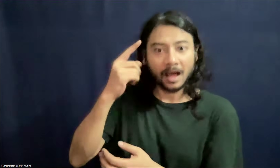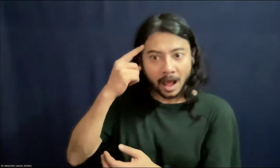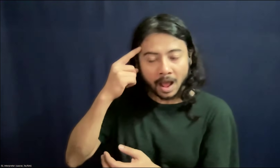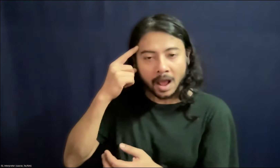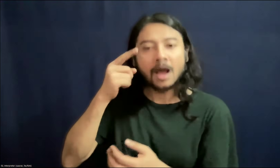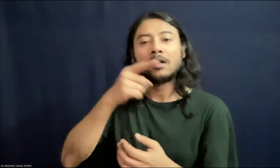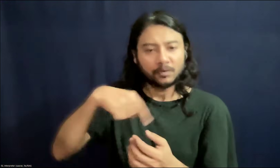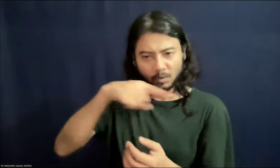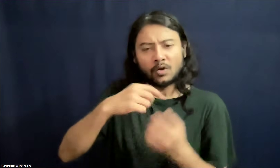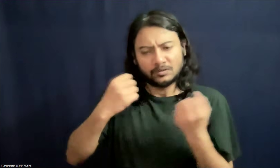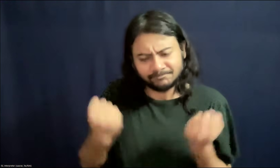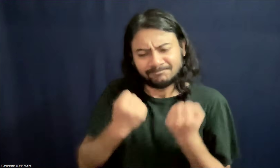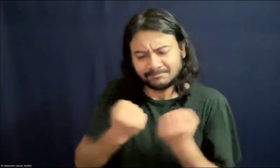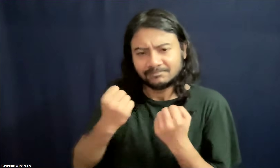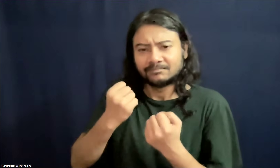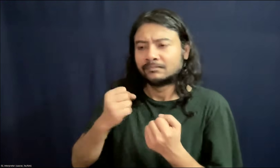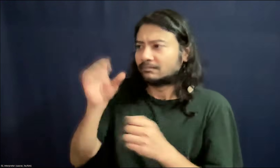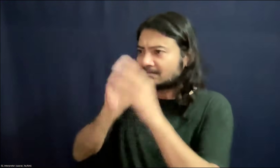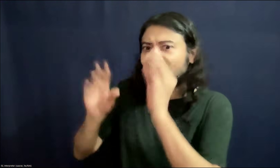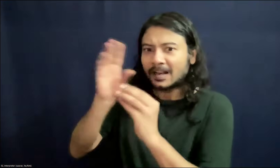to get that knowledge through Guru Shishya Parampara,